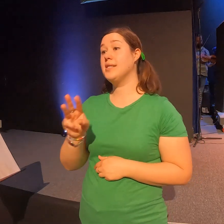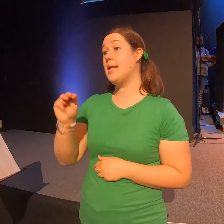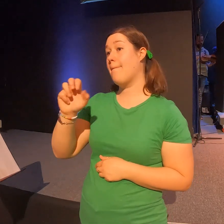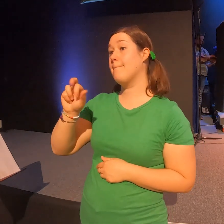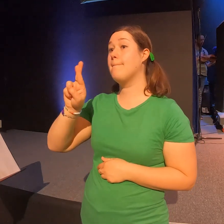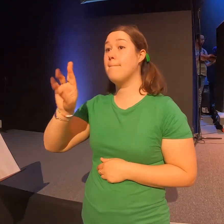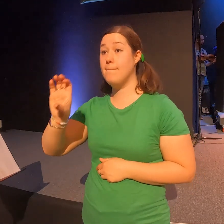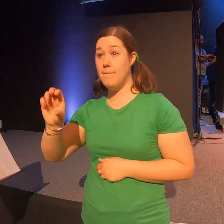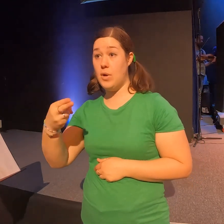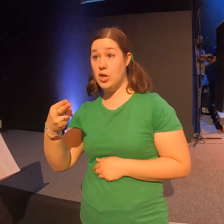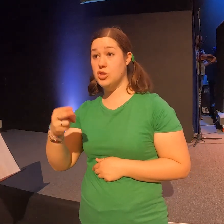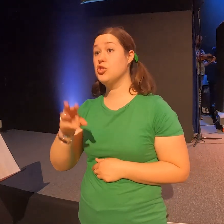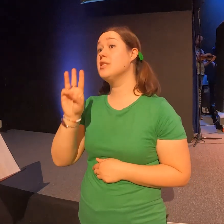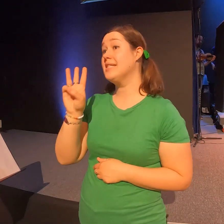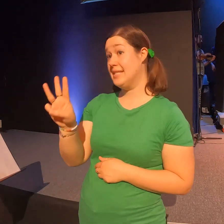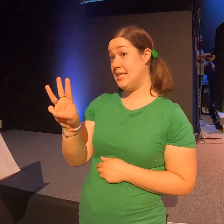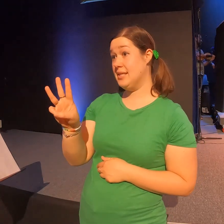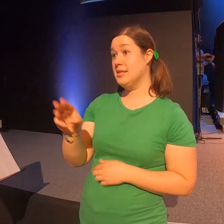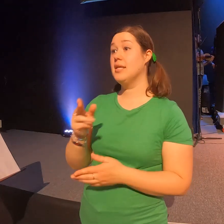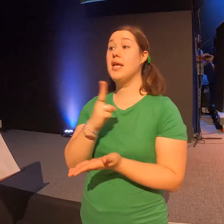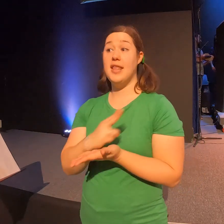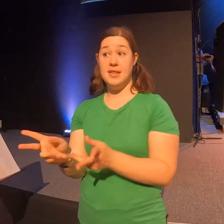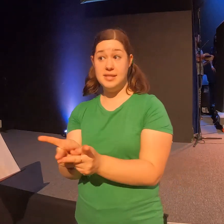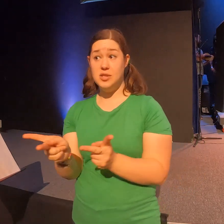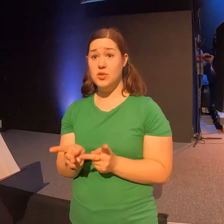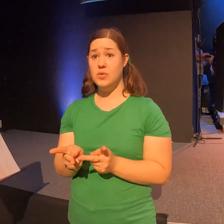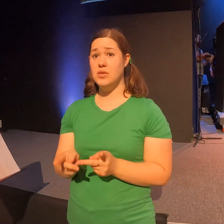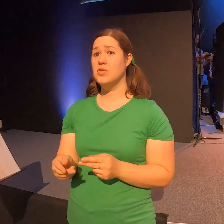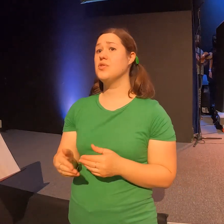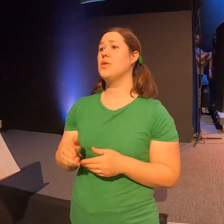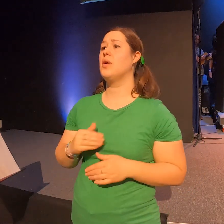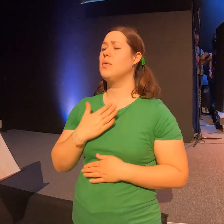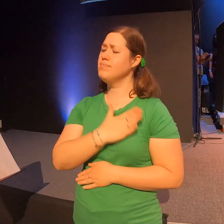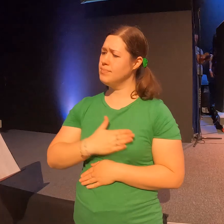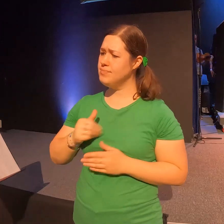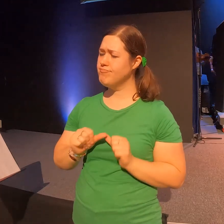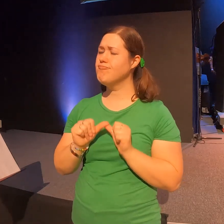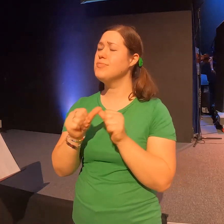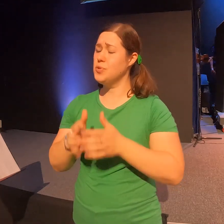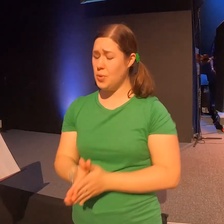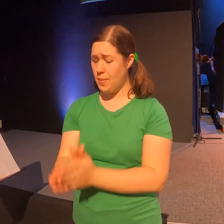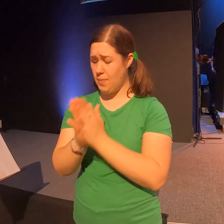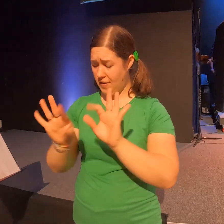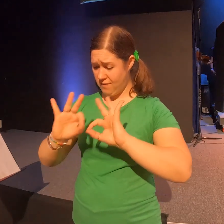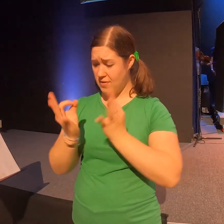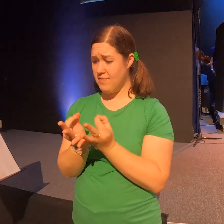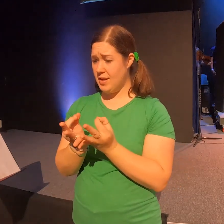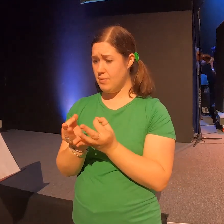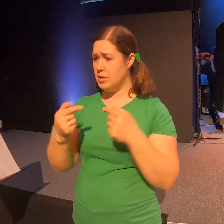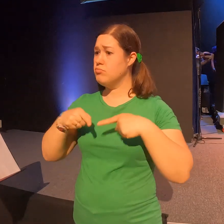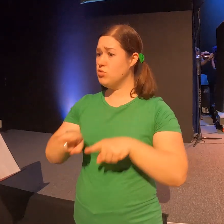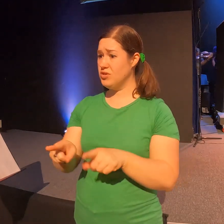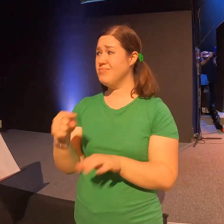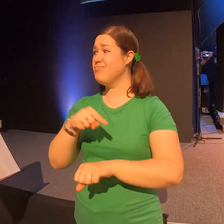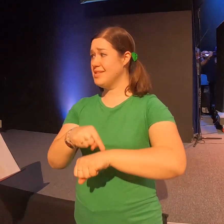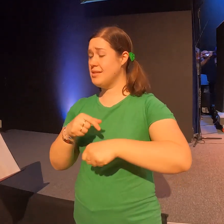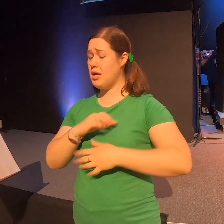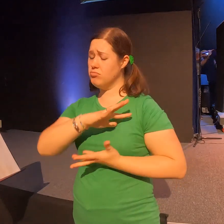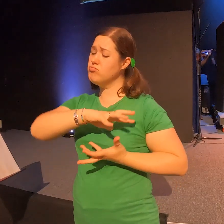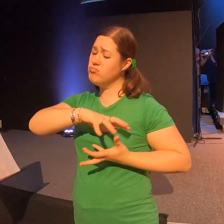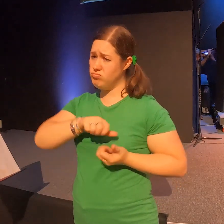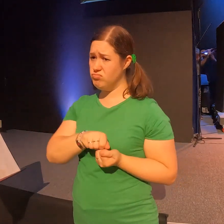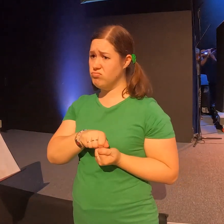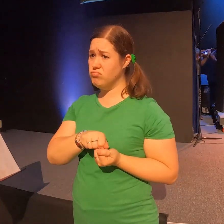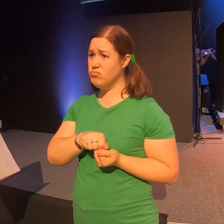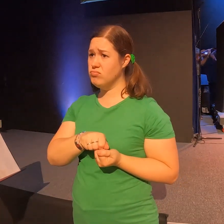So again, we invite you to continue to be in prayer for this family during their time of grief. But friends, with